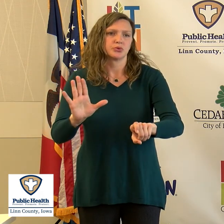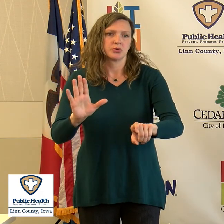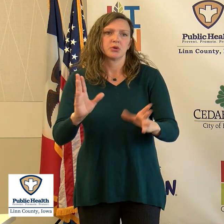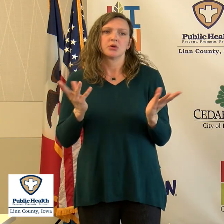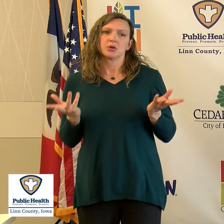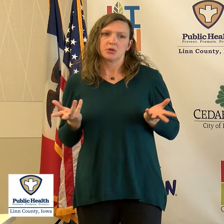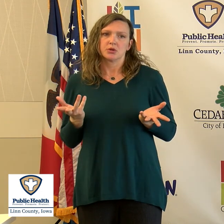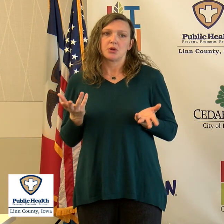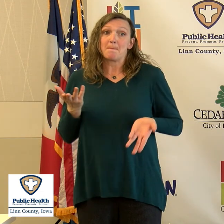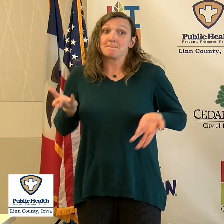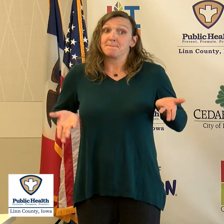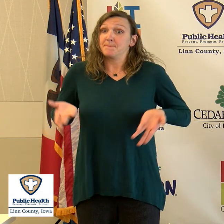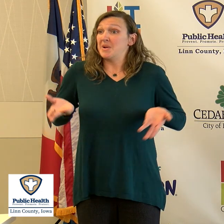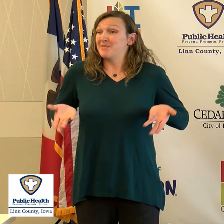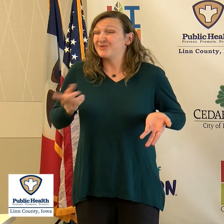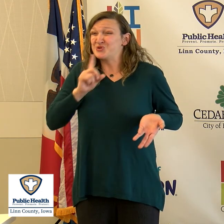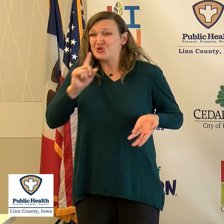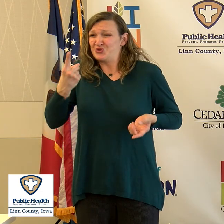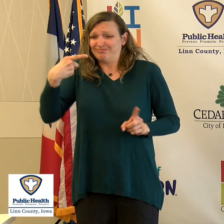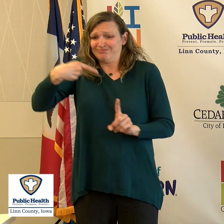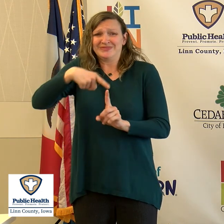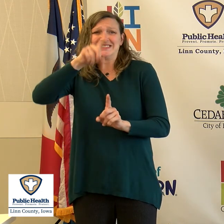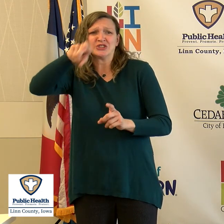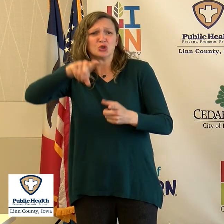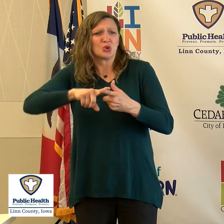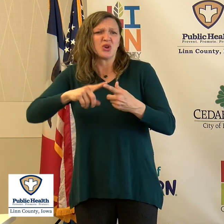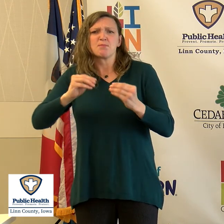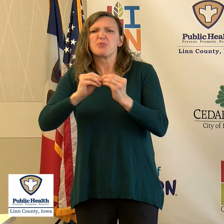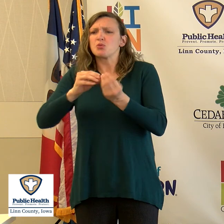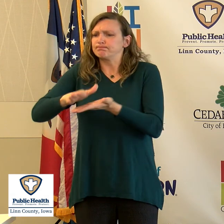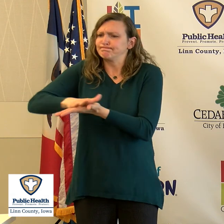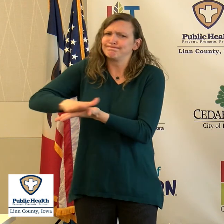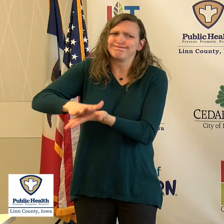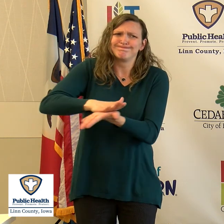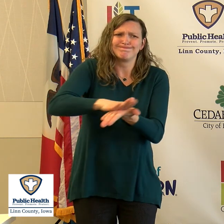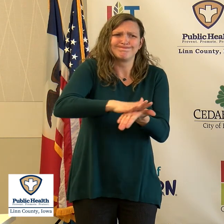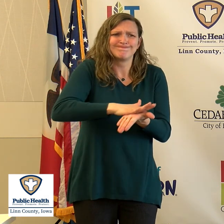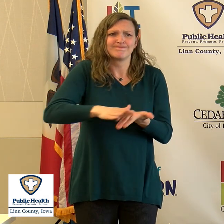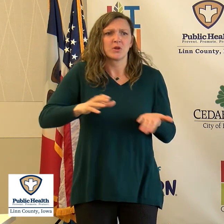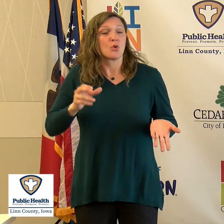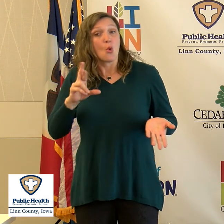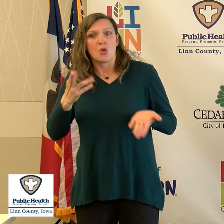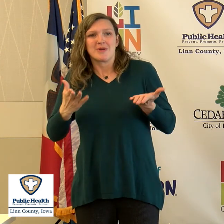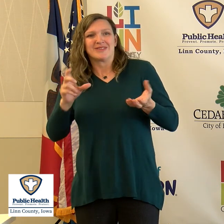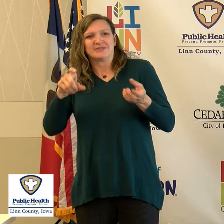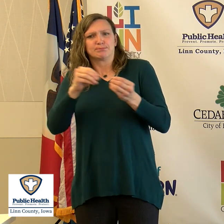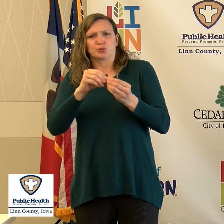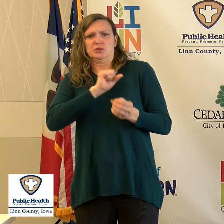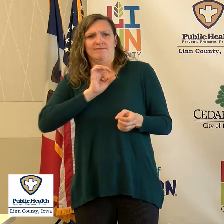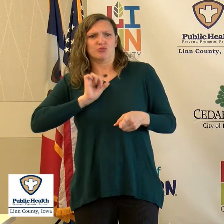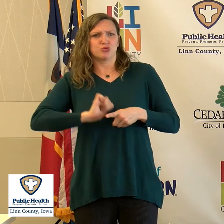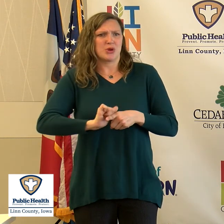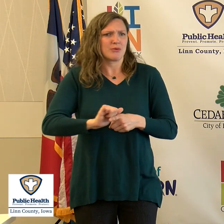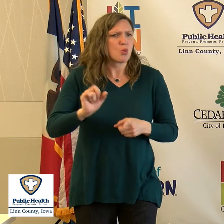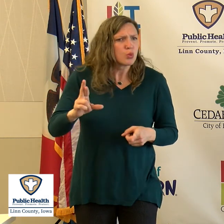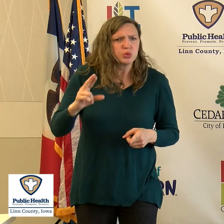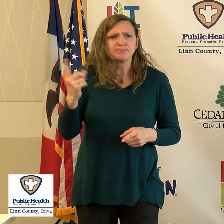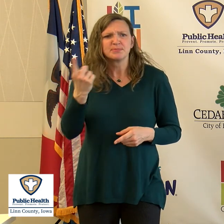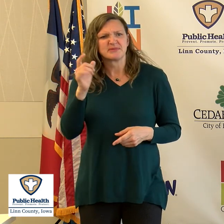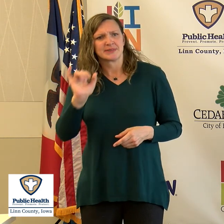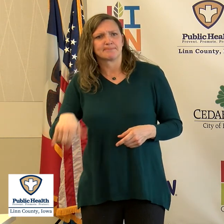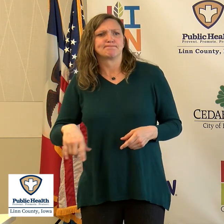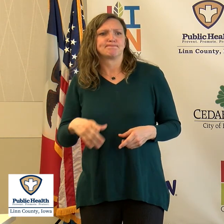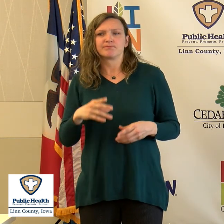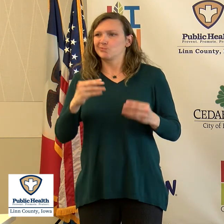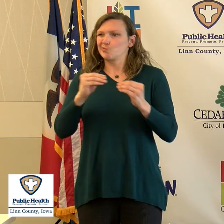procedures. We'll talk to them about staffing for those facilities. It may be on cohorting, so separating the